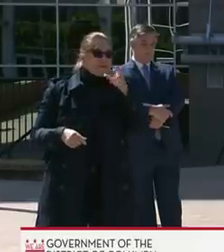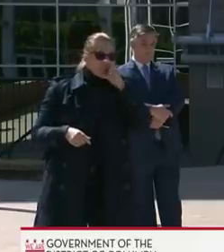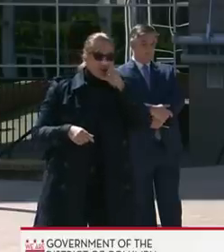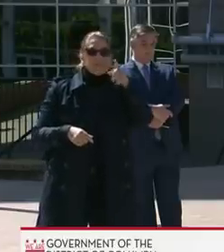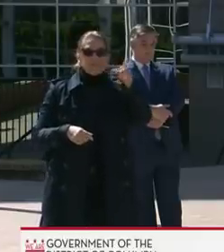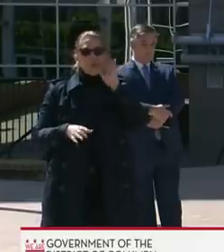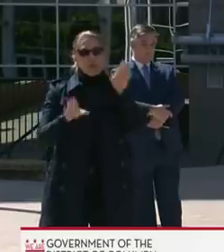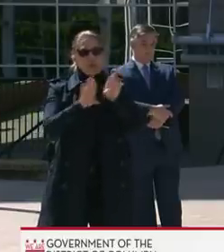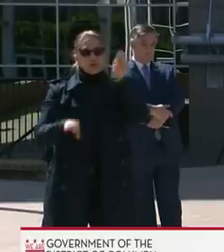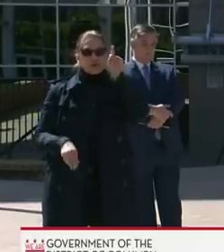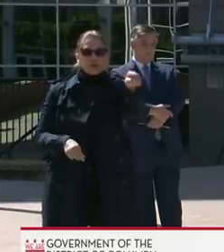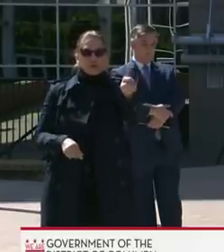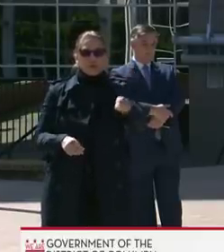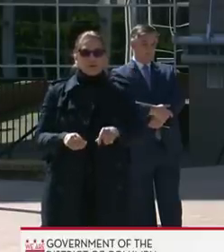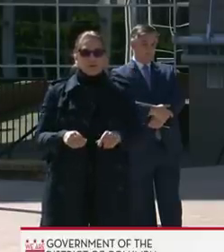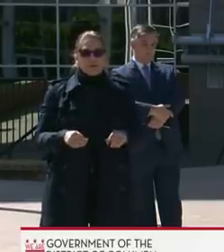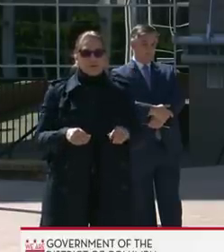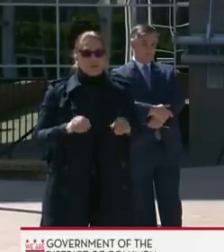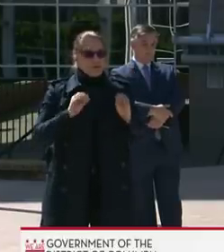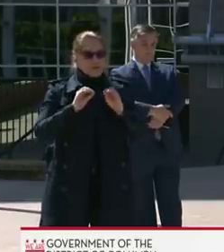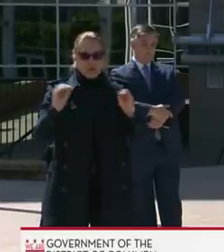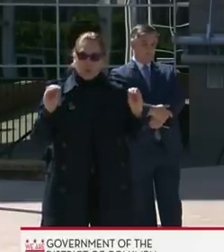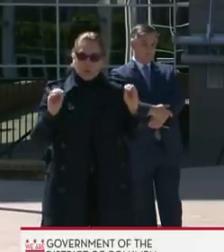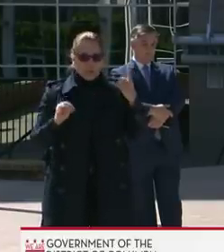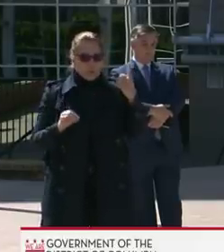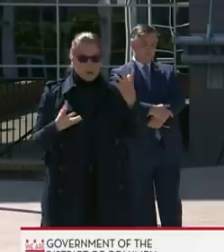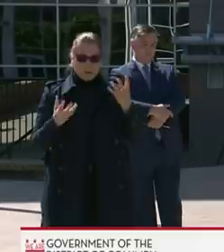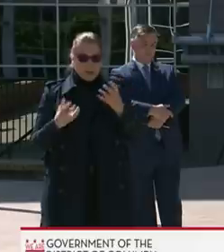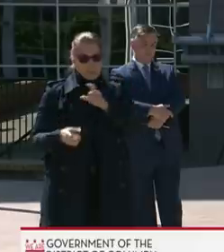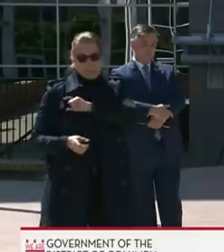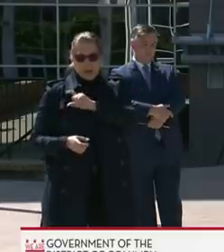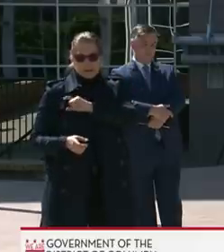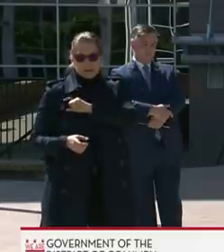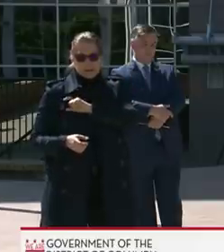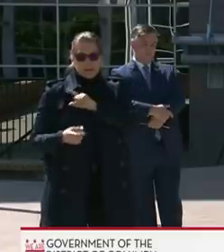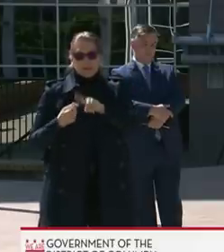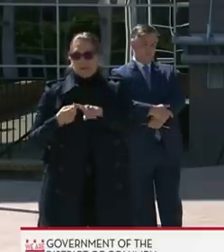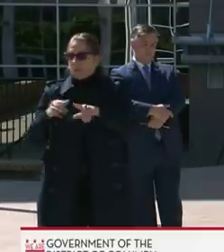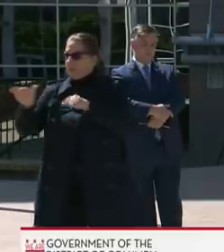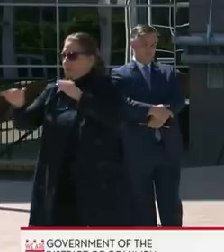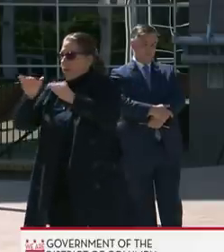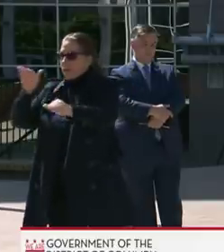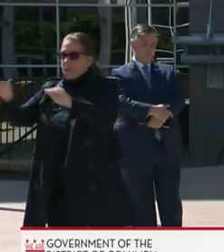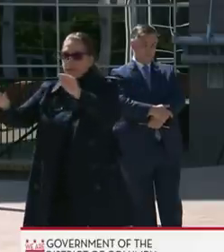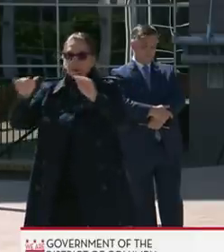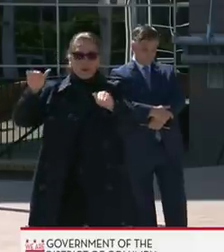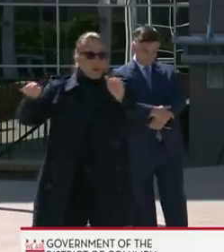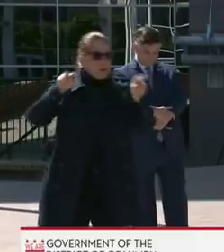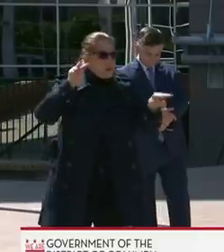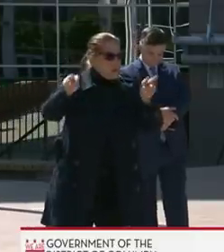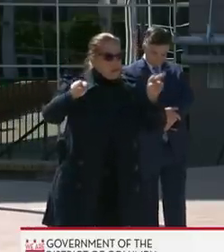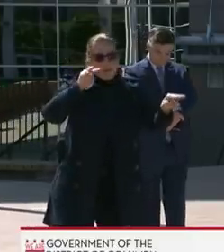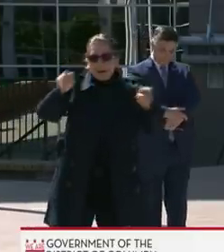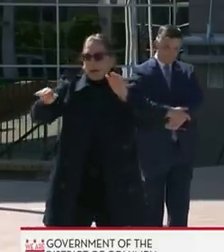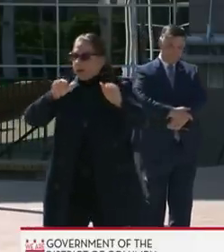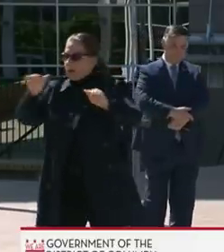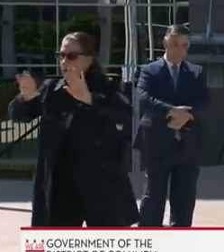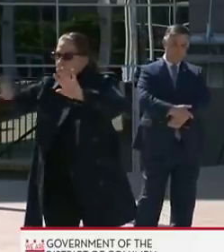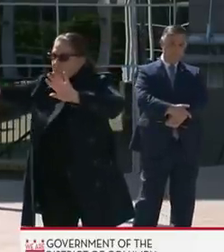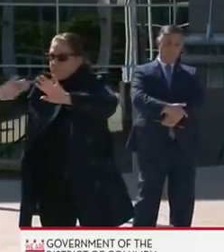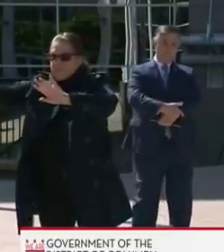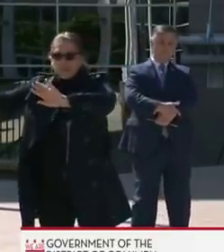Nobody wants the police department to be policing people about standing 6 feet apart.